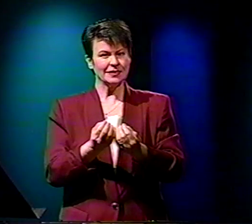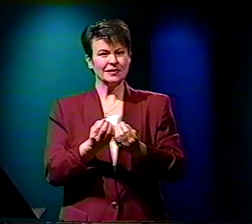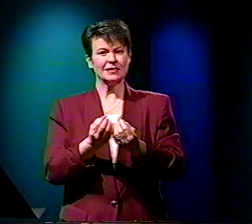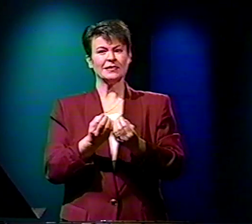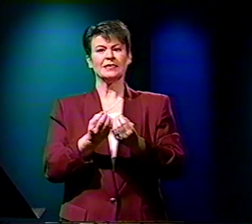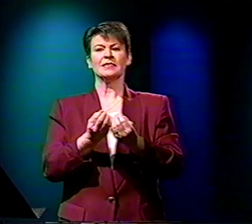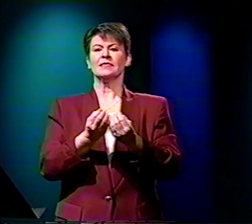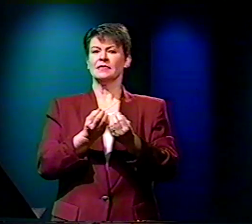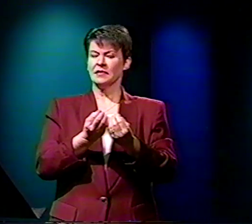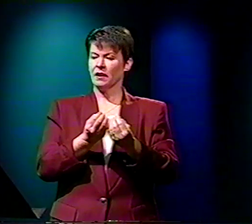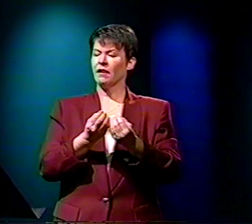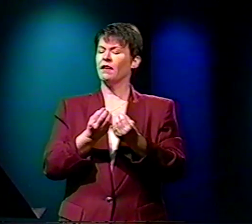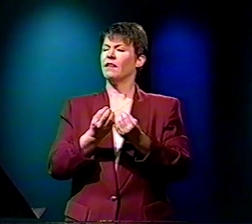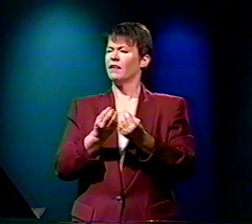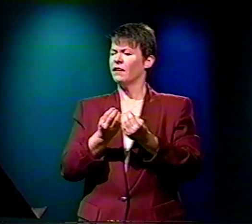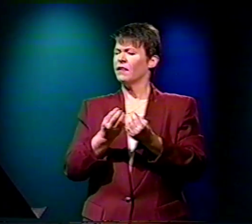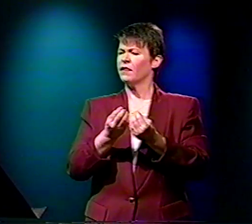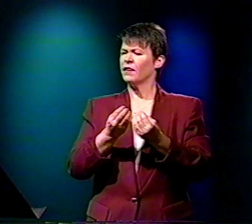a professional organization.